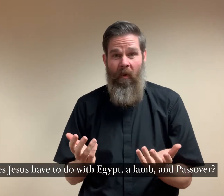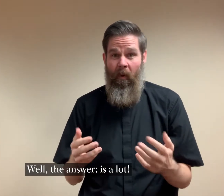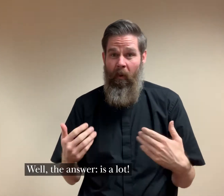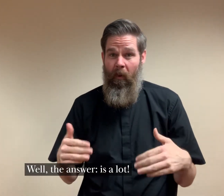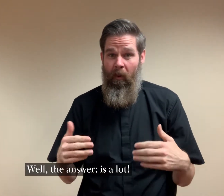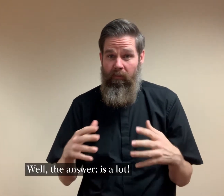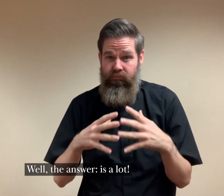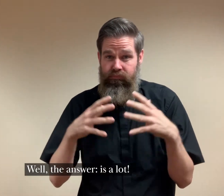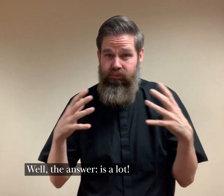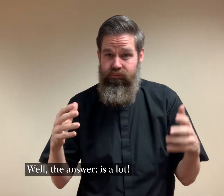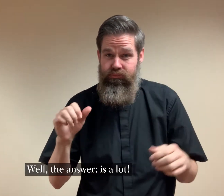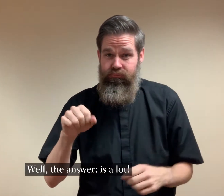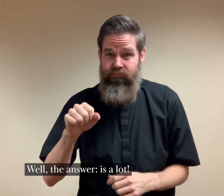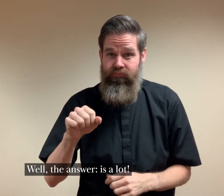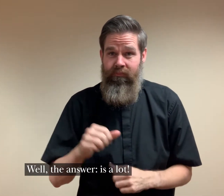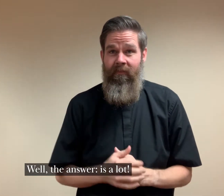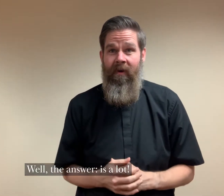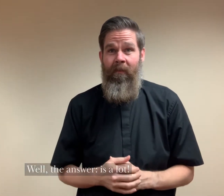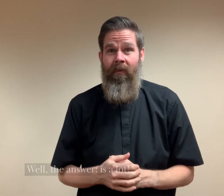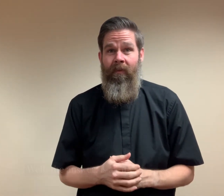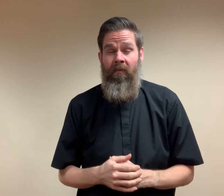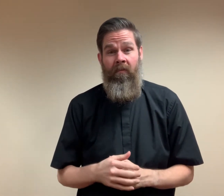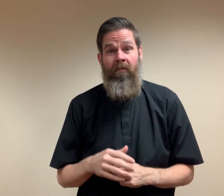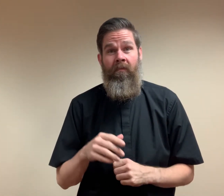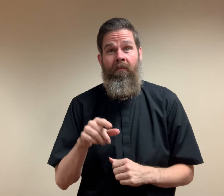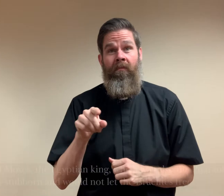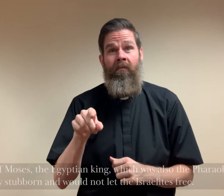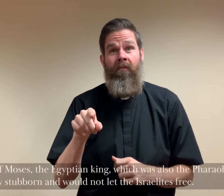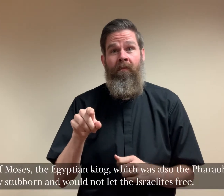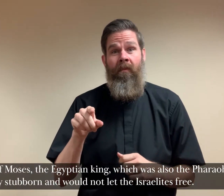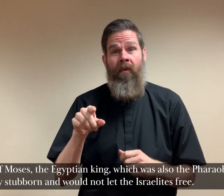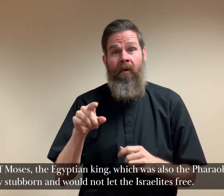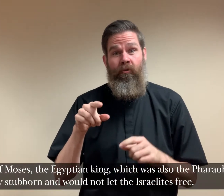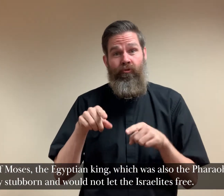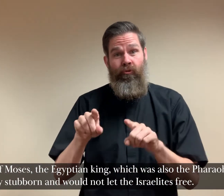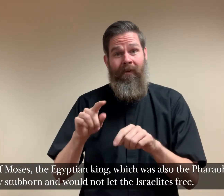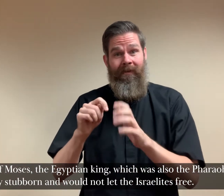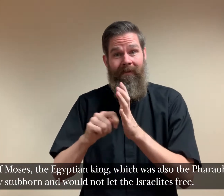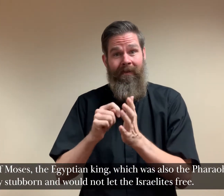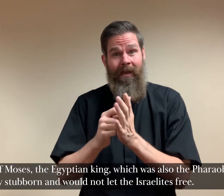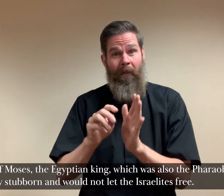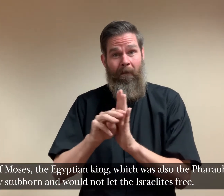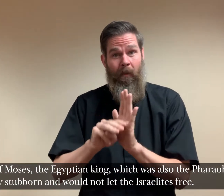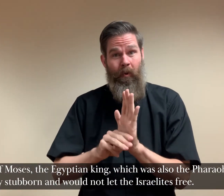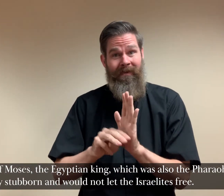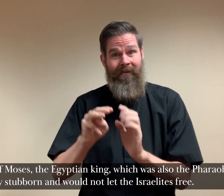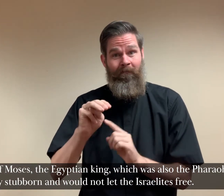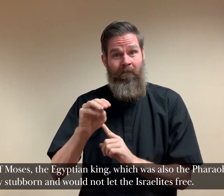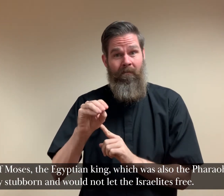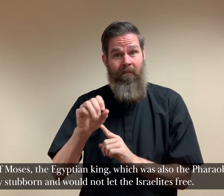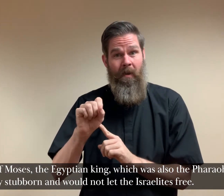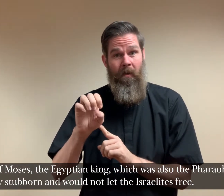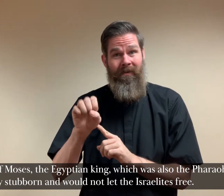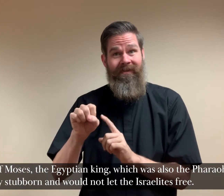Well, the answer is a lot. During the time of Moses, the Egyptian